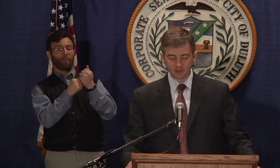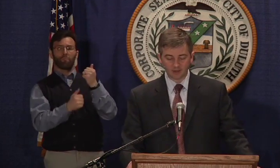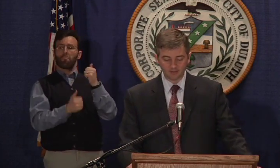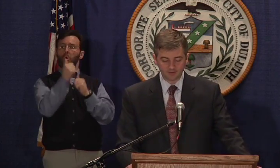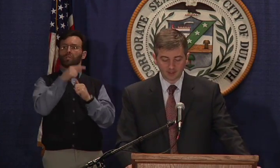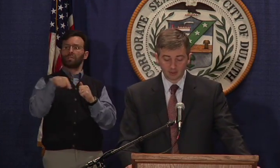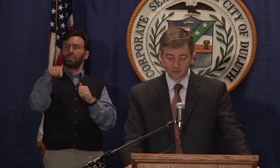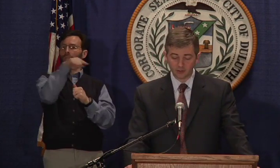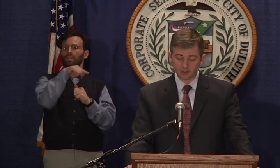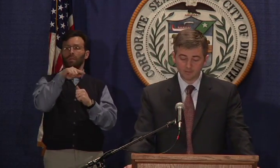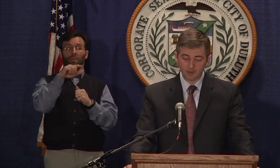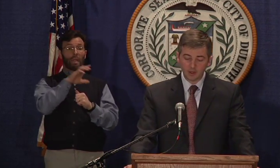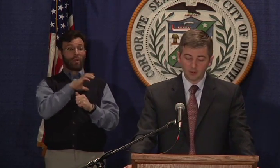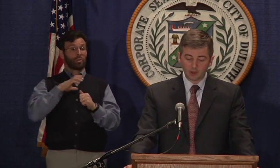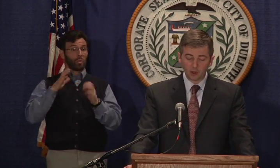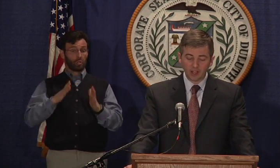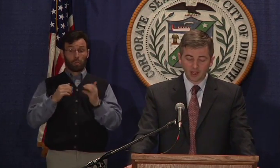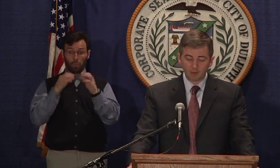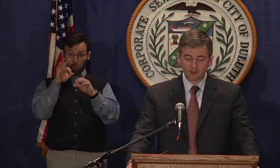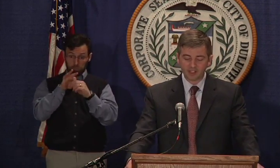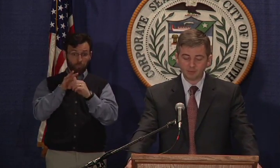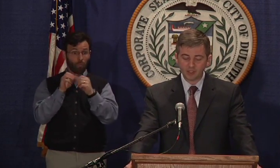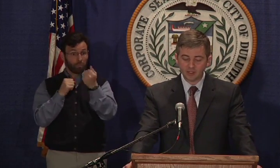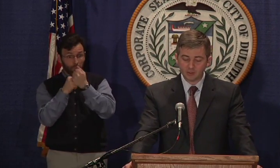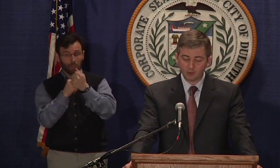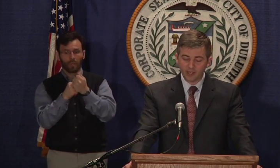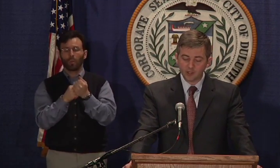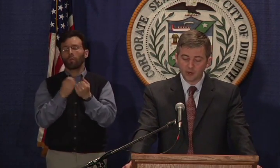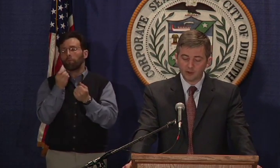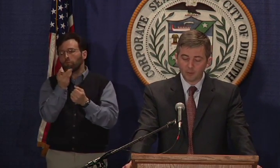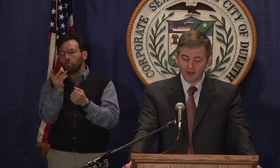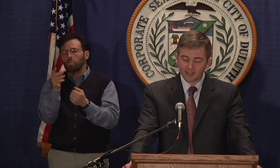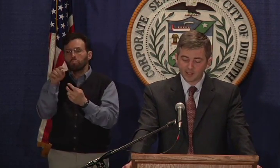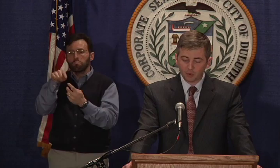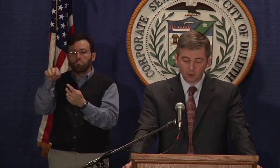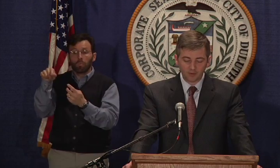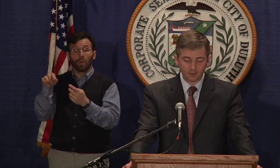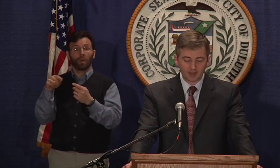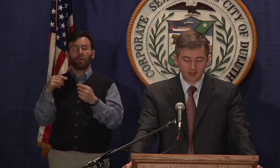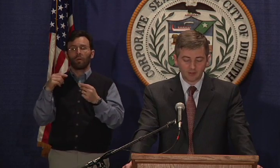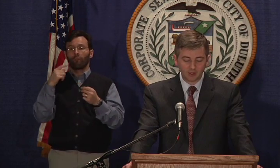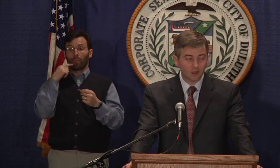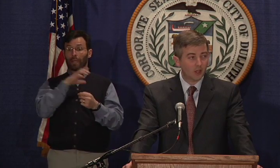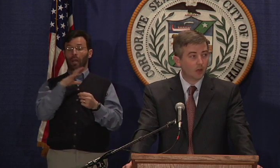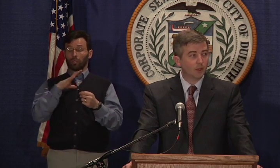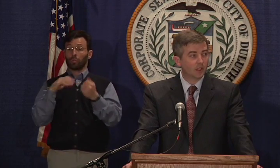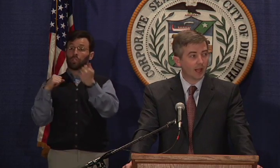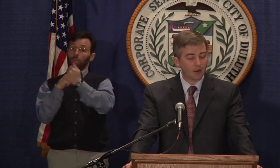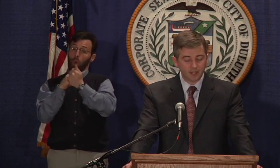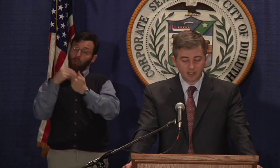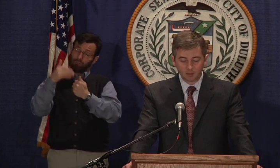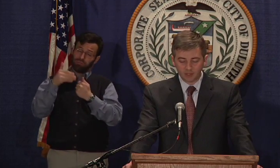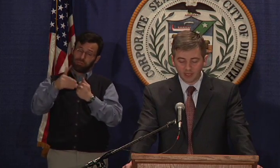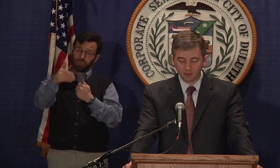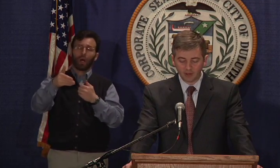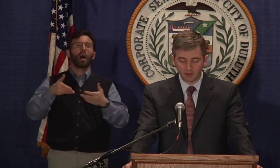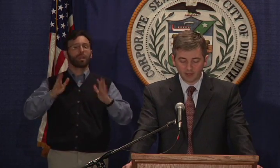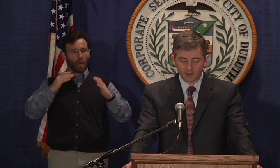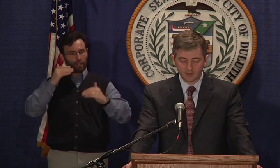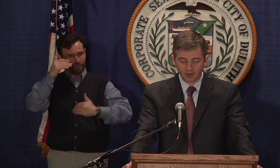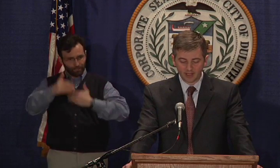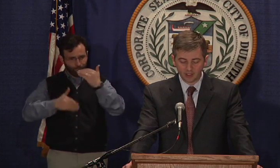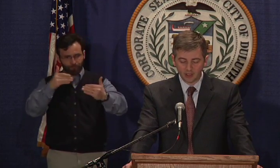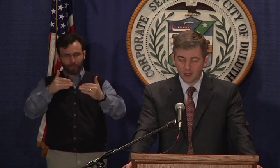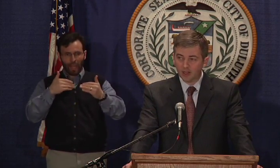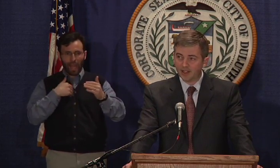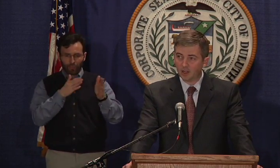majority of councilors. With only a couple of exceptions, we enjoyed tremendous support from the council, which allowed us to proceed with an